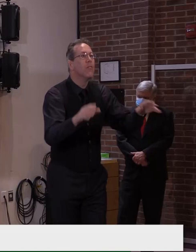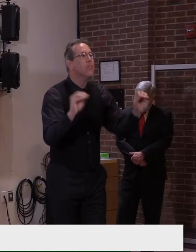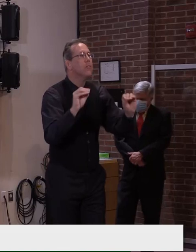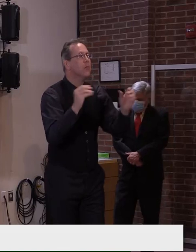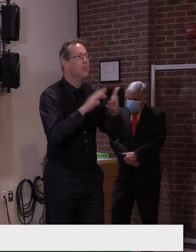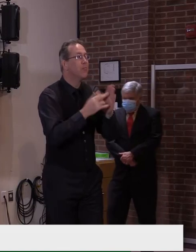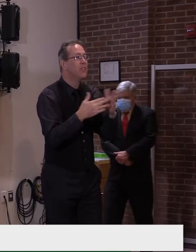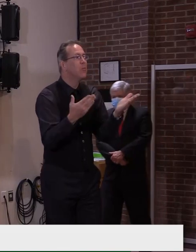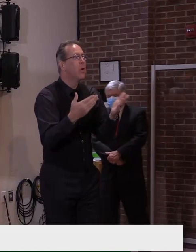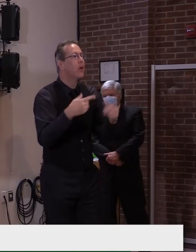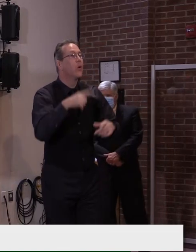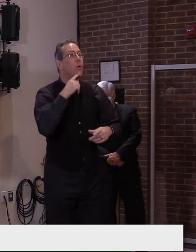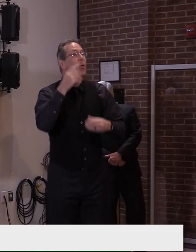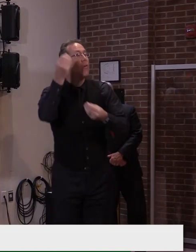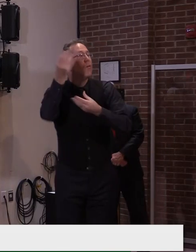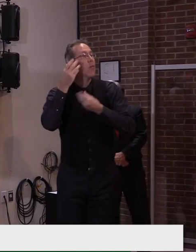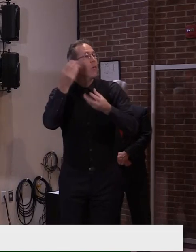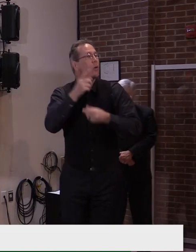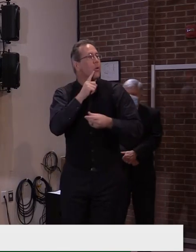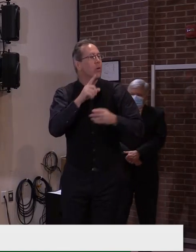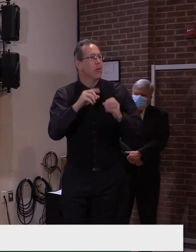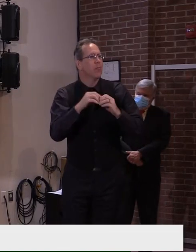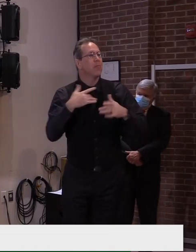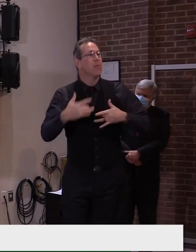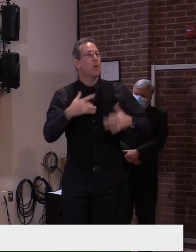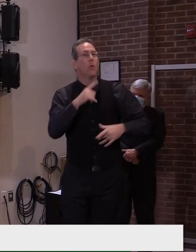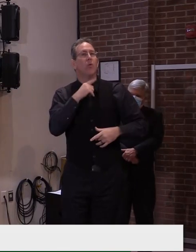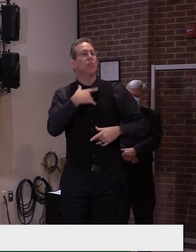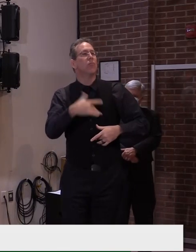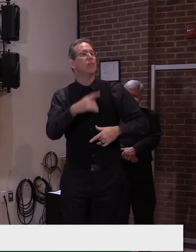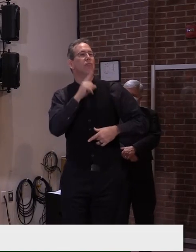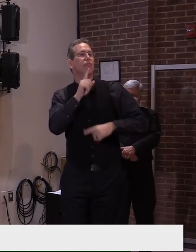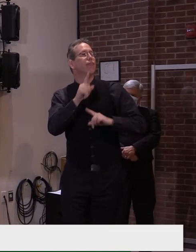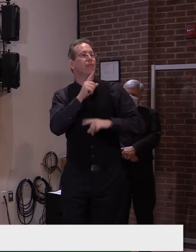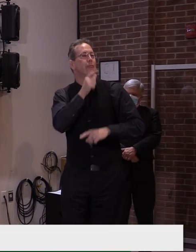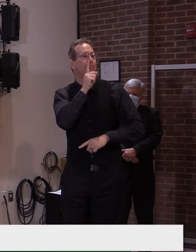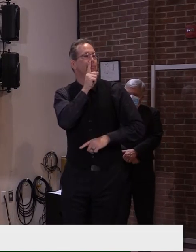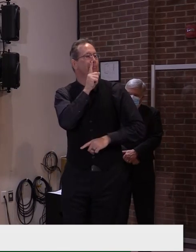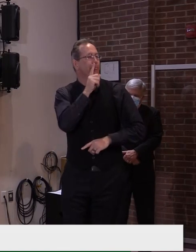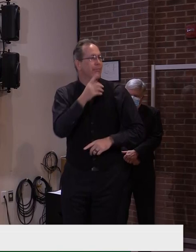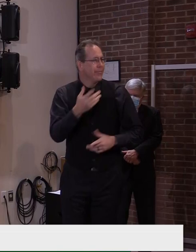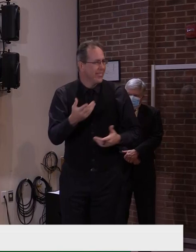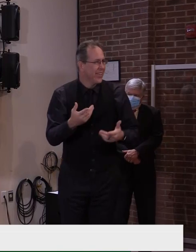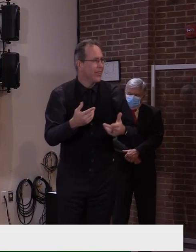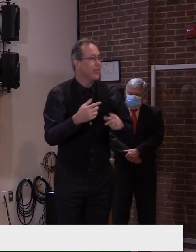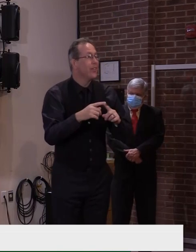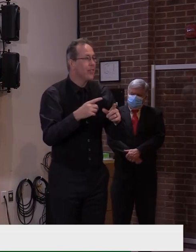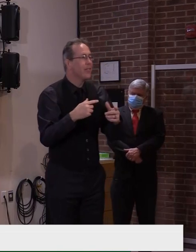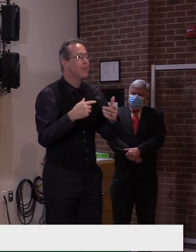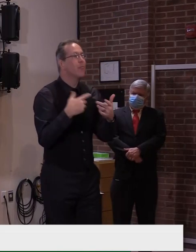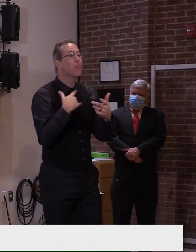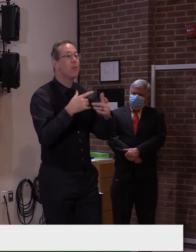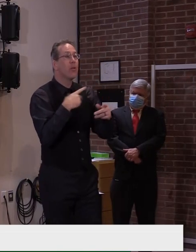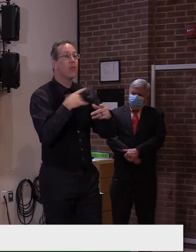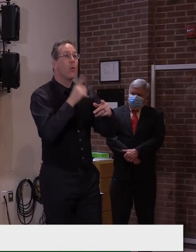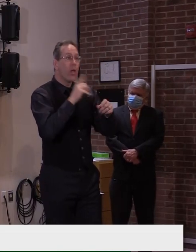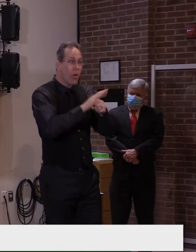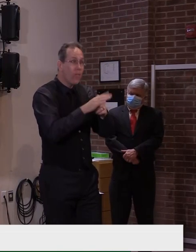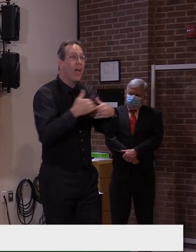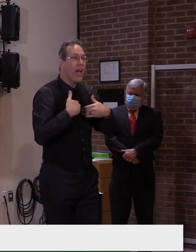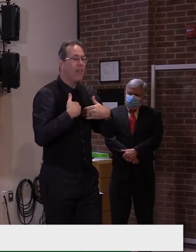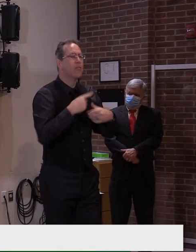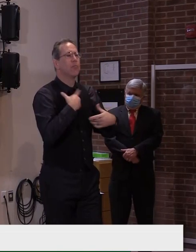important. But the one metric we can rely on, the one metric that we've been using since day one, is